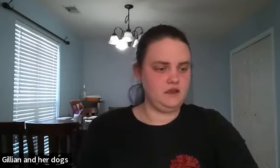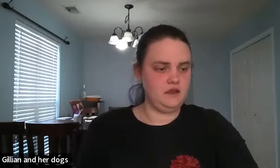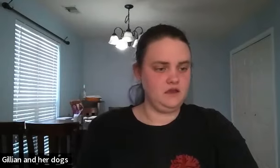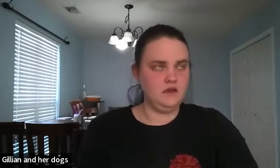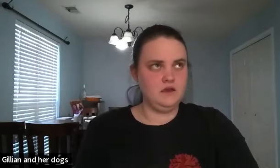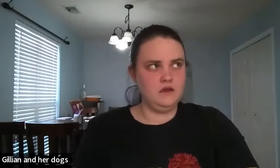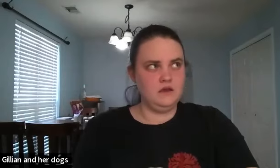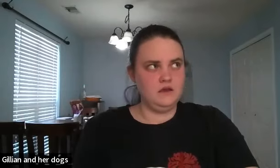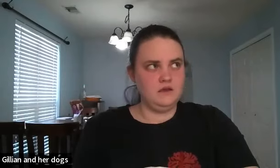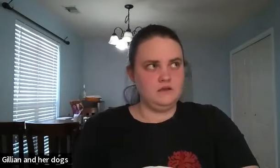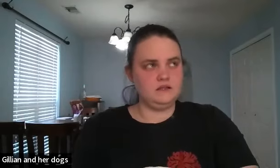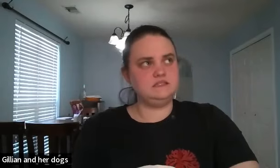Okay. Let's see.